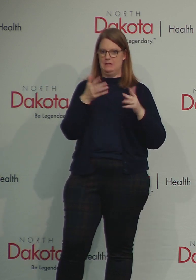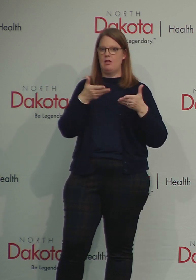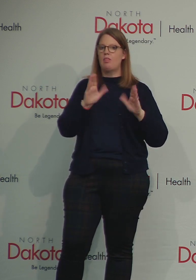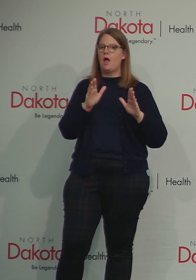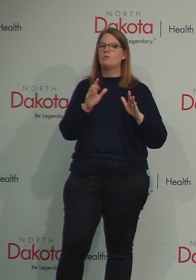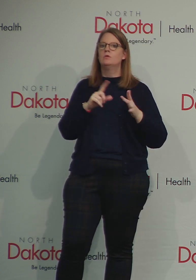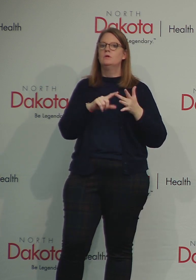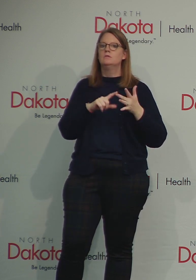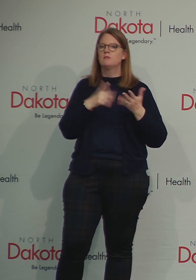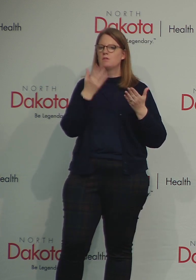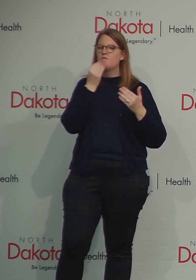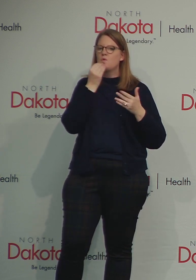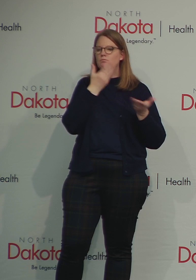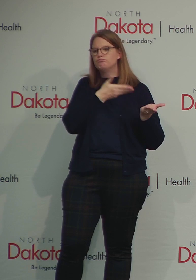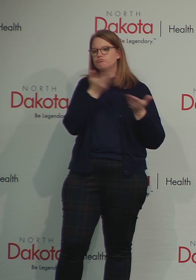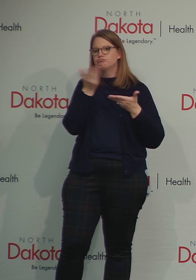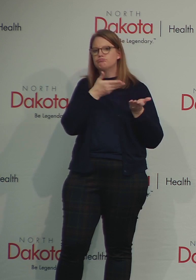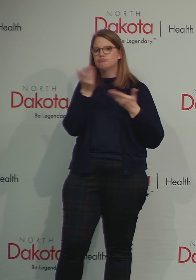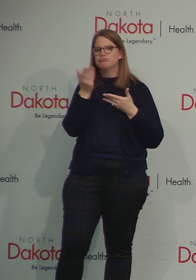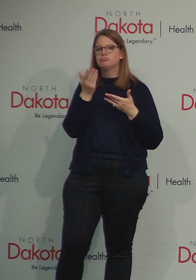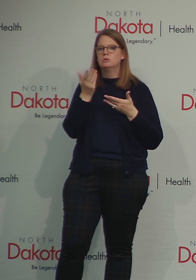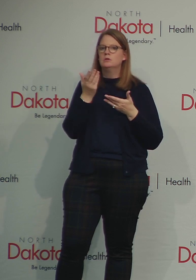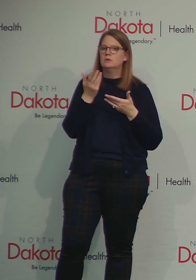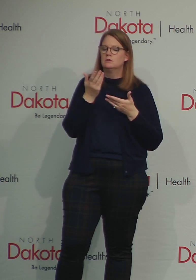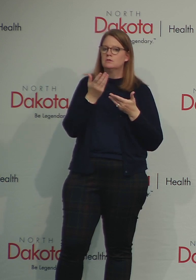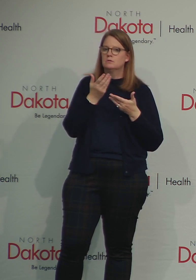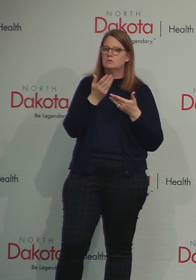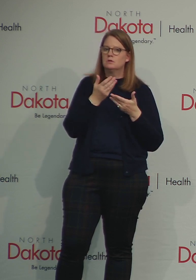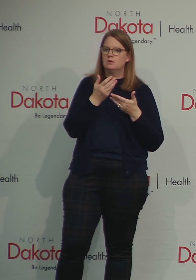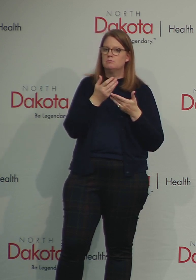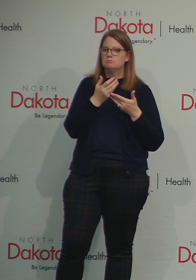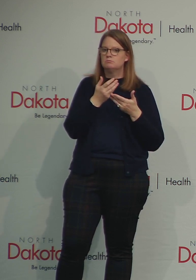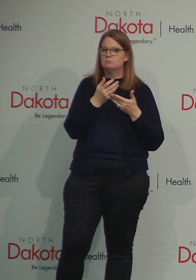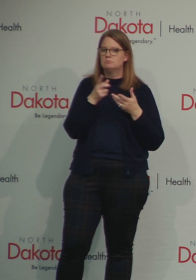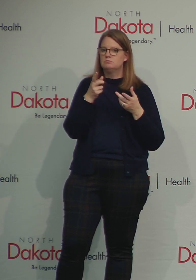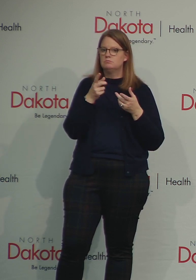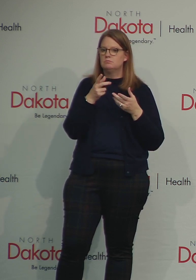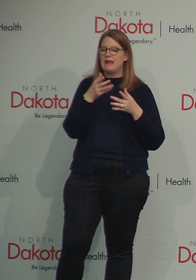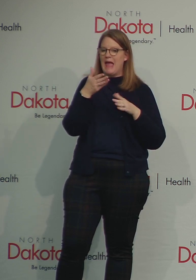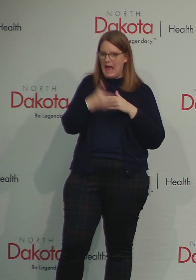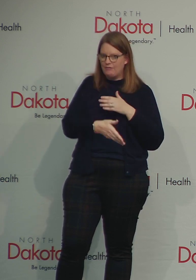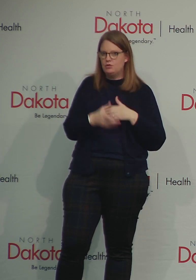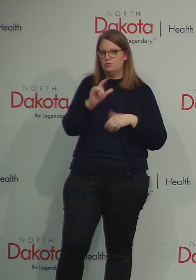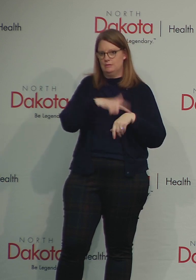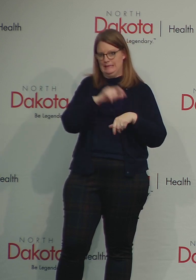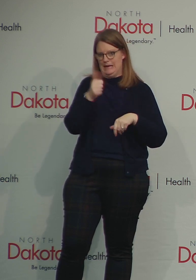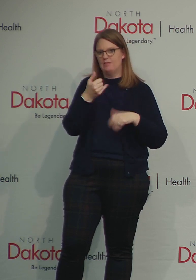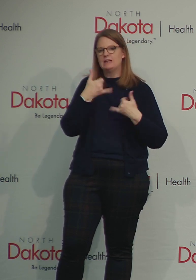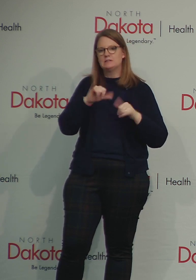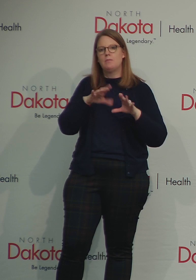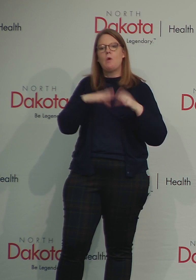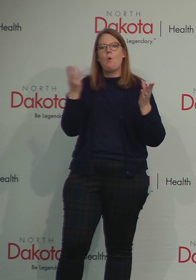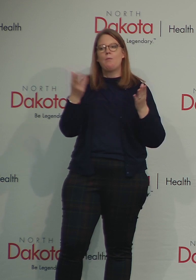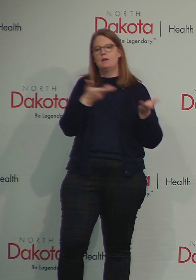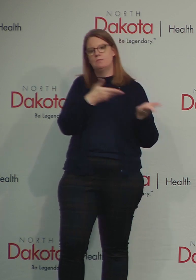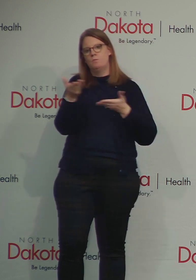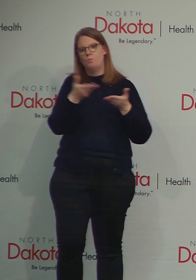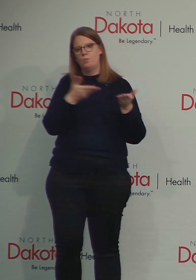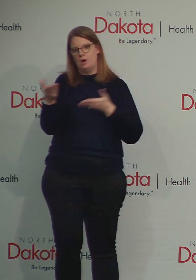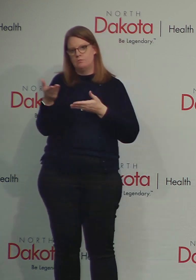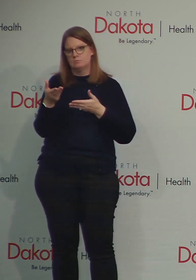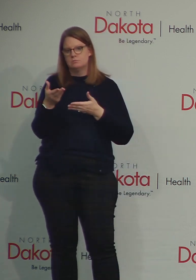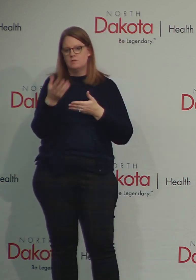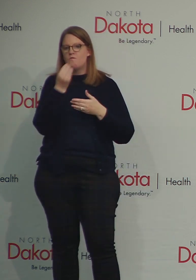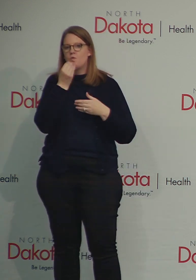for takeout, curbside, and delivery to be delivered after 10 p.m. Through to the 4 a.m. time